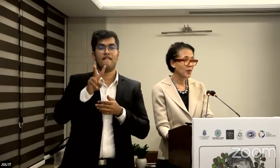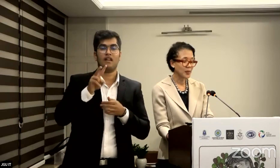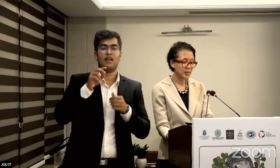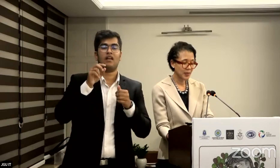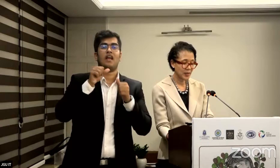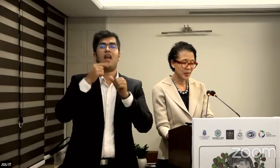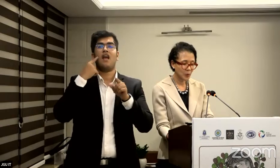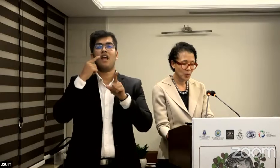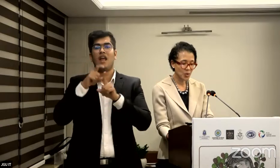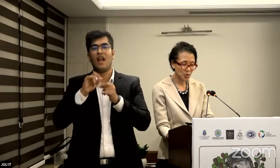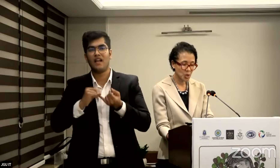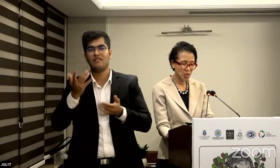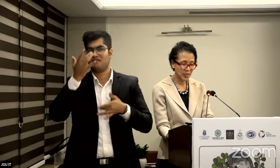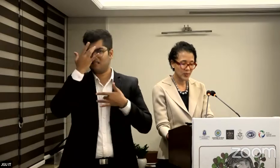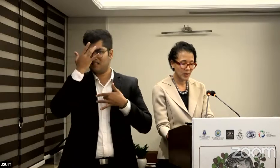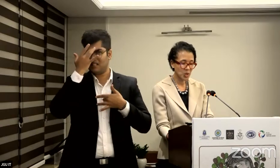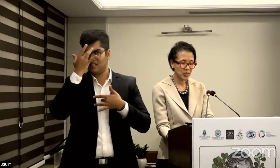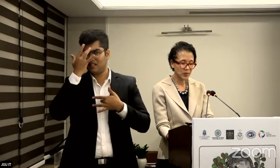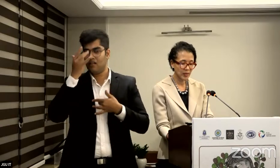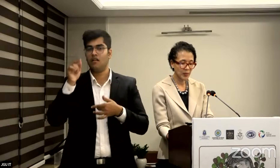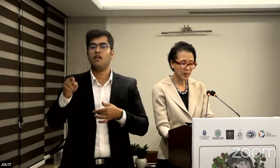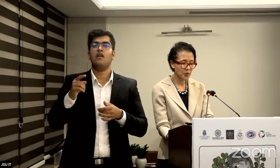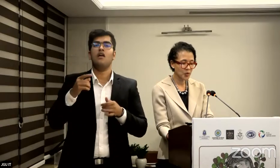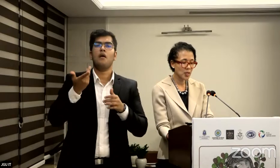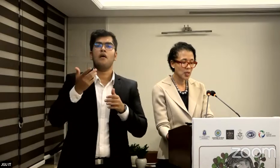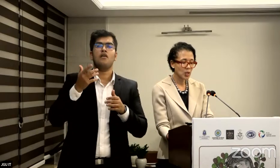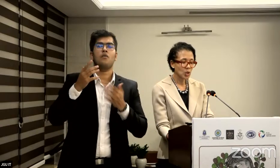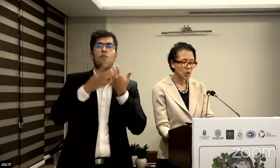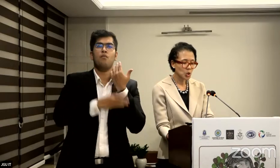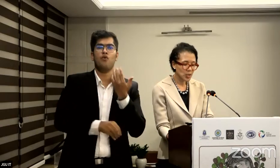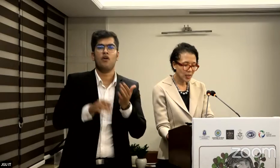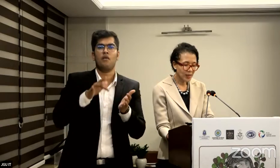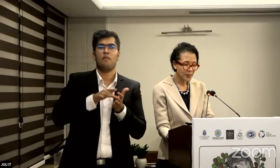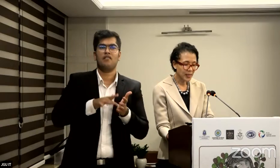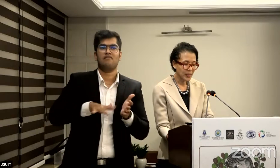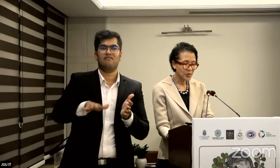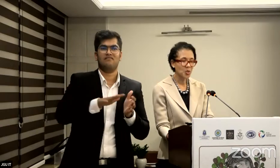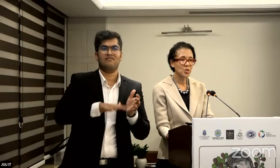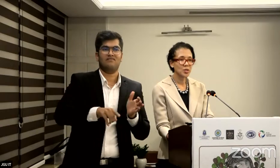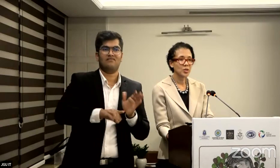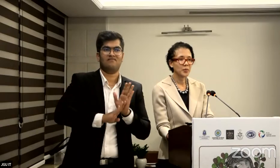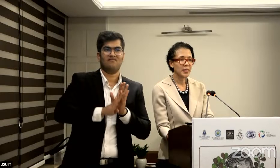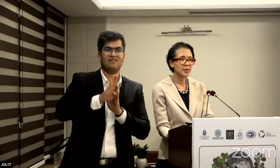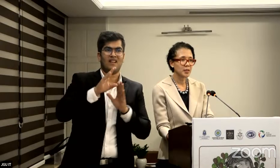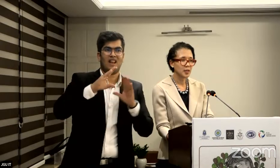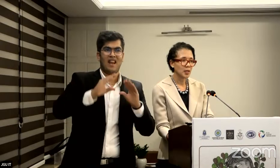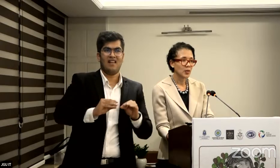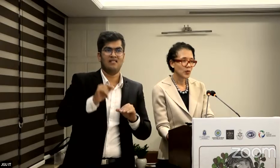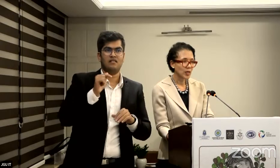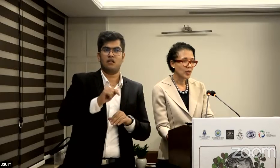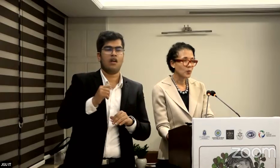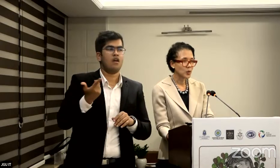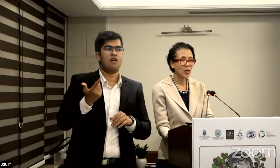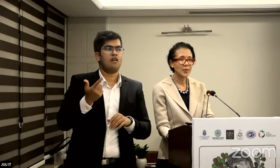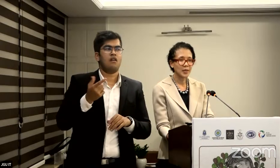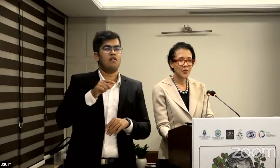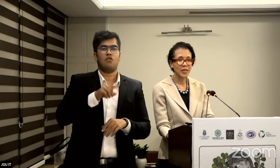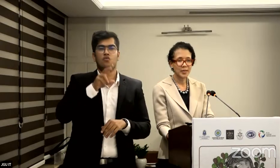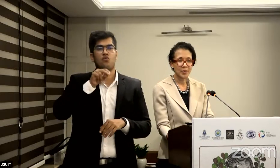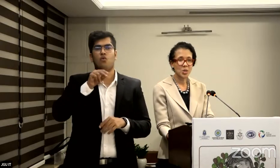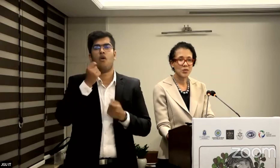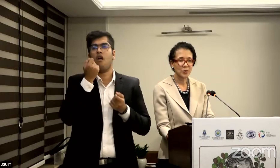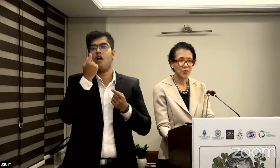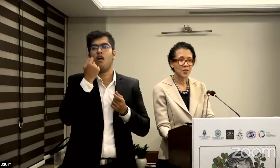and other epidemics that were surging, especially in developing countries, should not be understood to meet the requirement